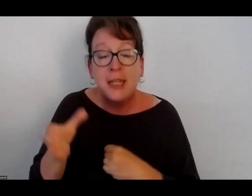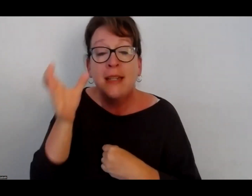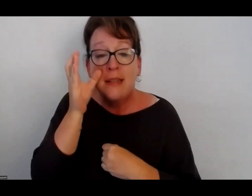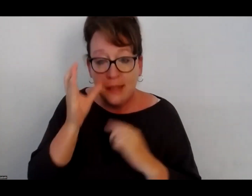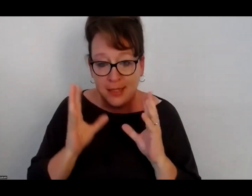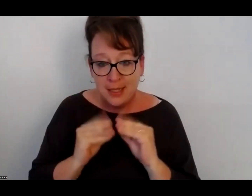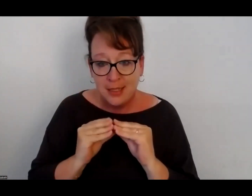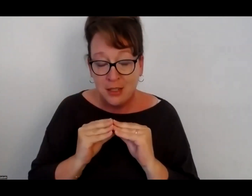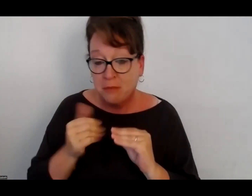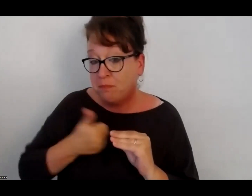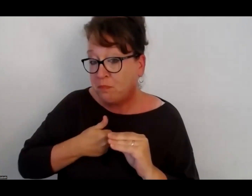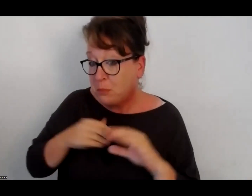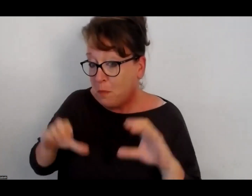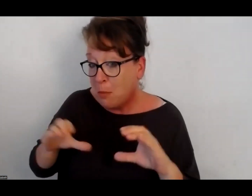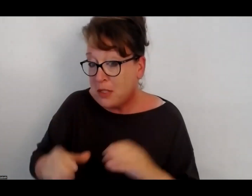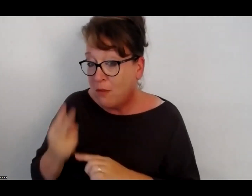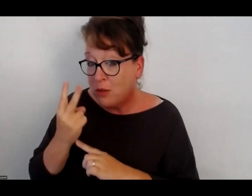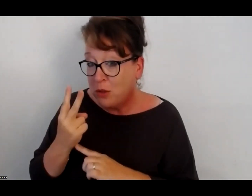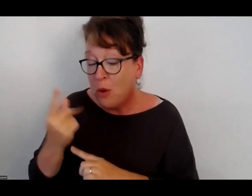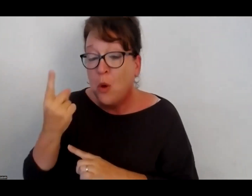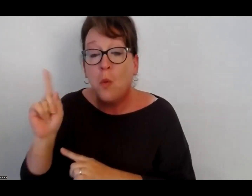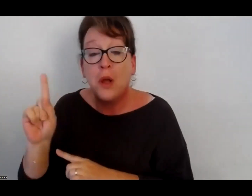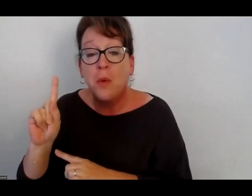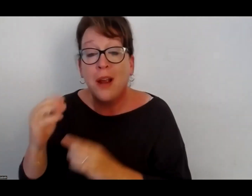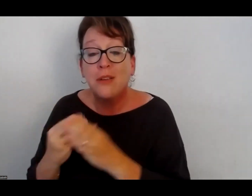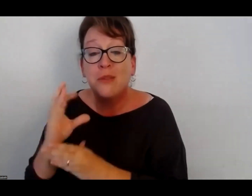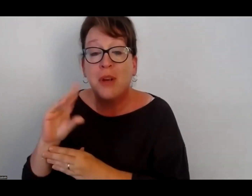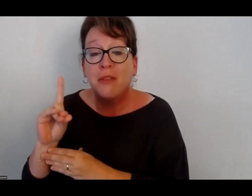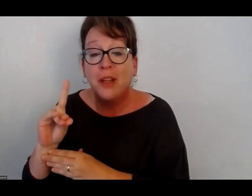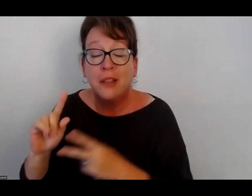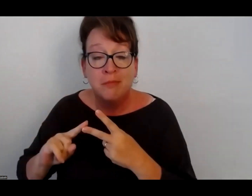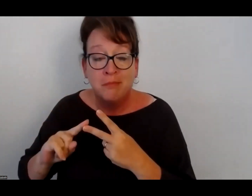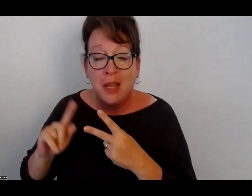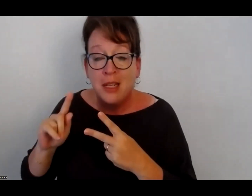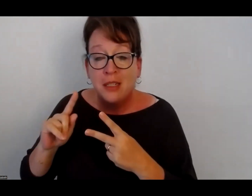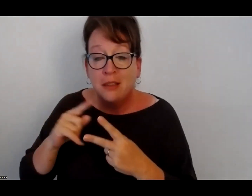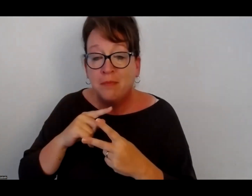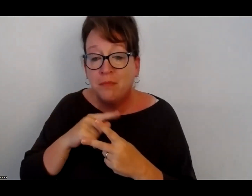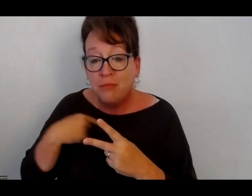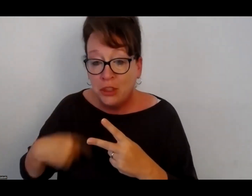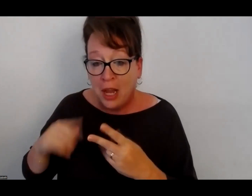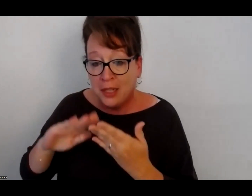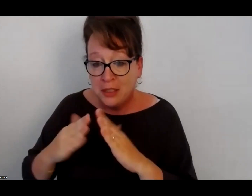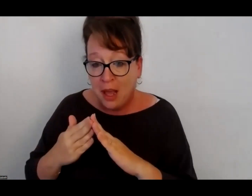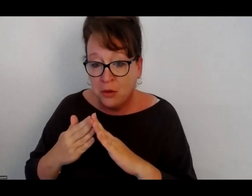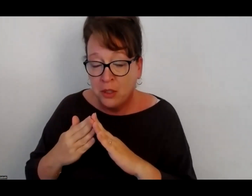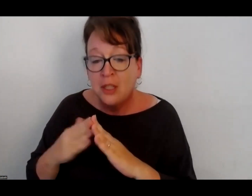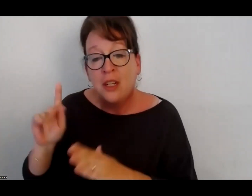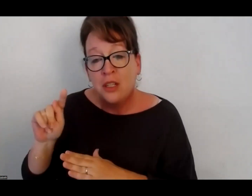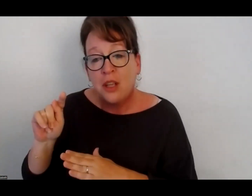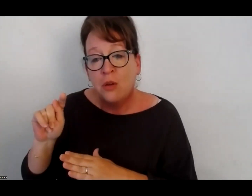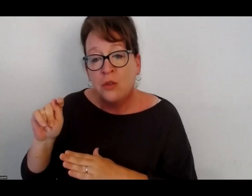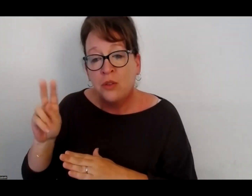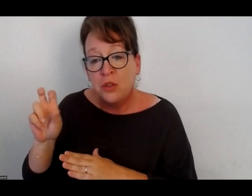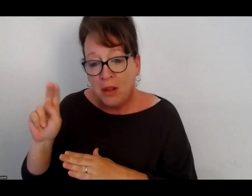done two, one in Springfield, one in Chinatown, and so Taunton can definitely be one of